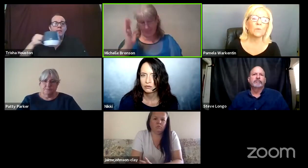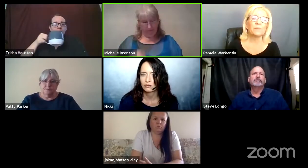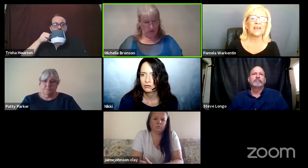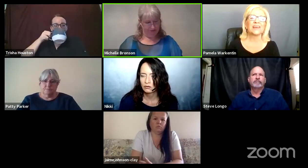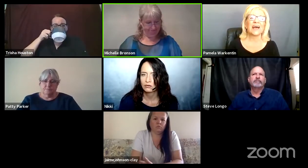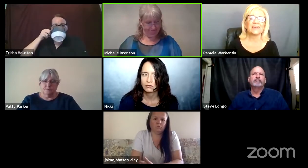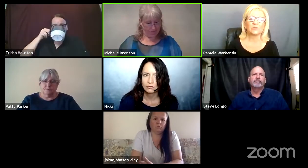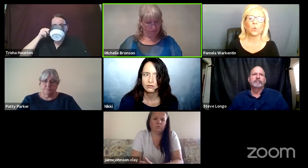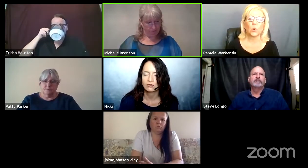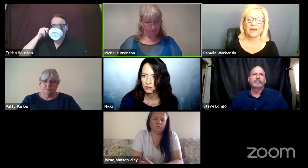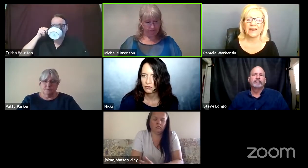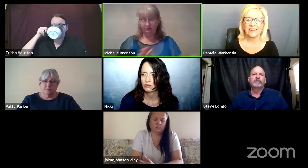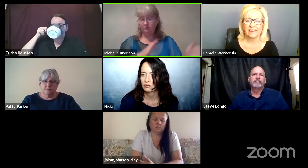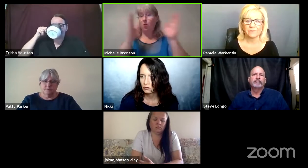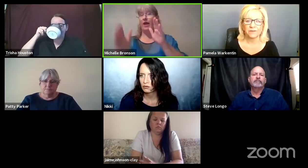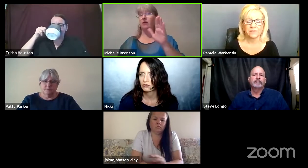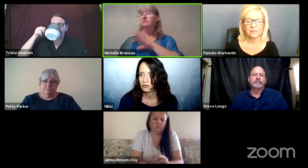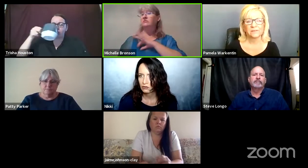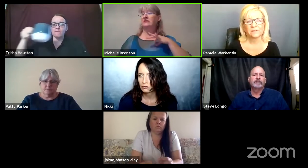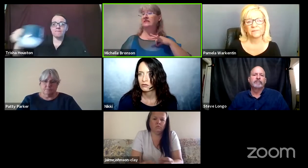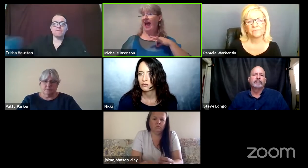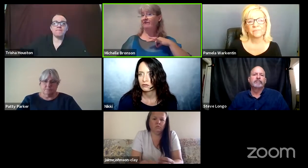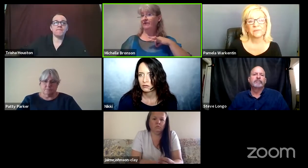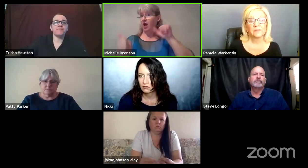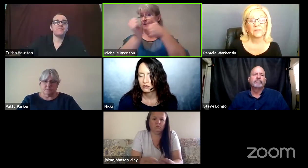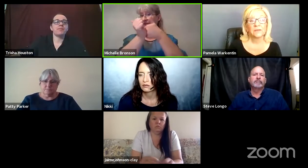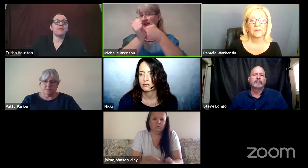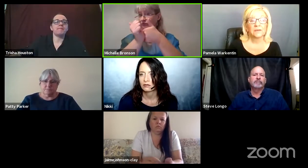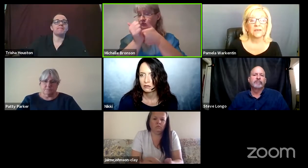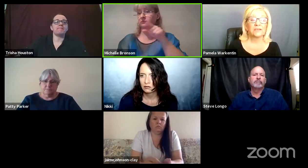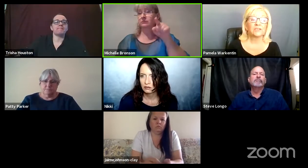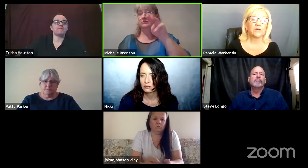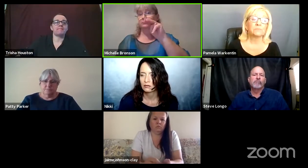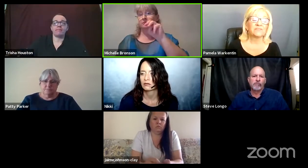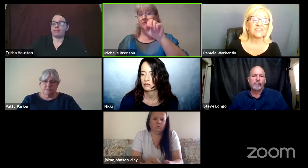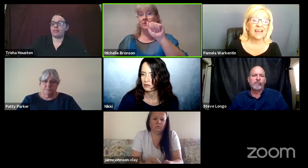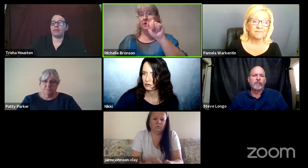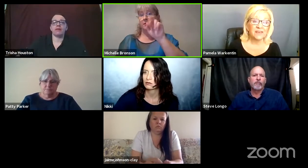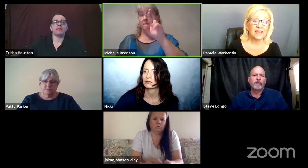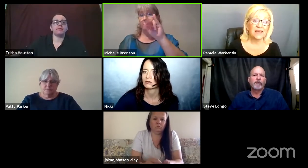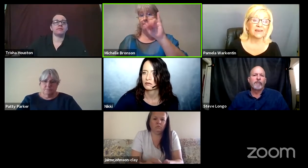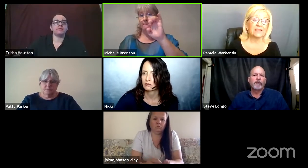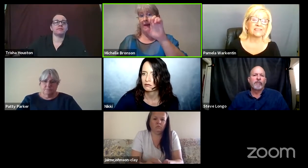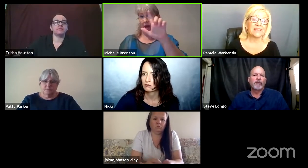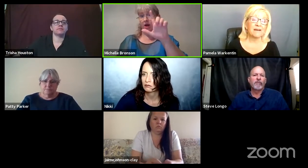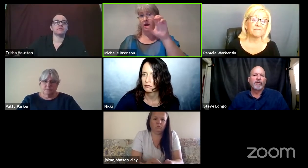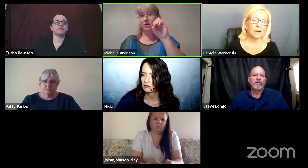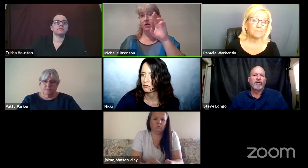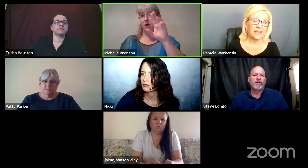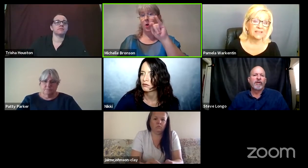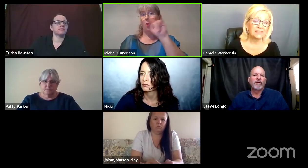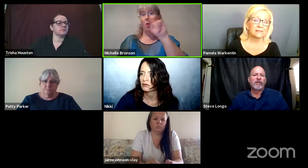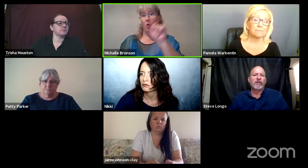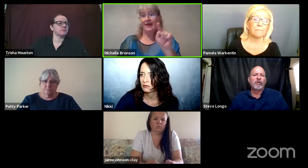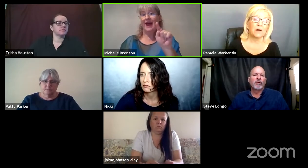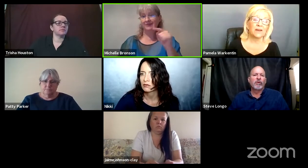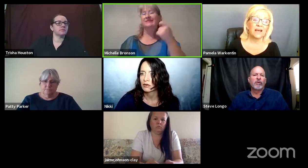will be a nice coordinated effort. In terms of staffing and the staff updates,